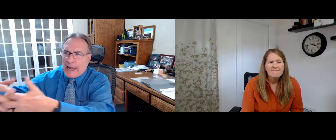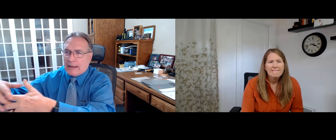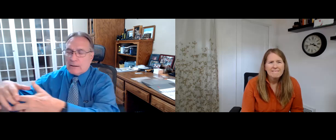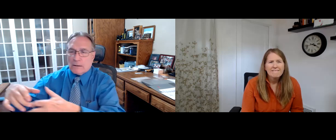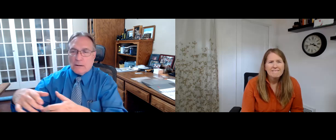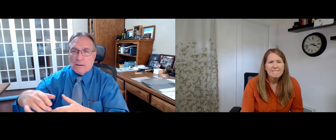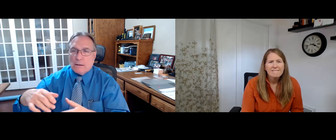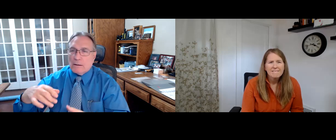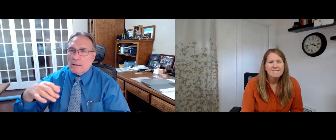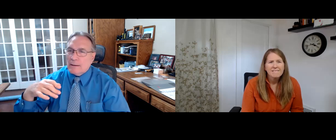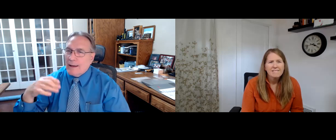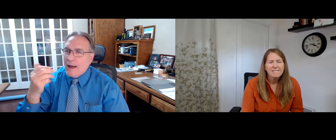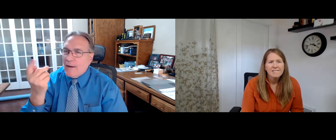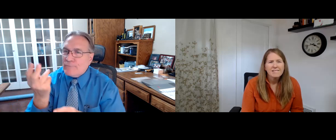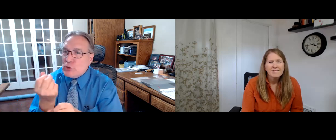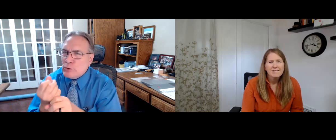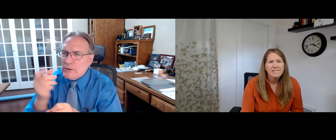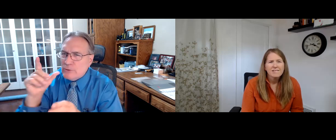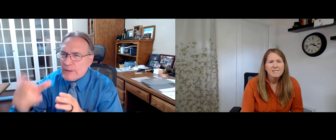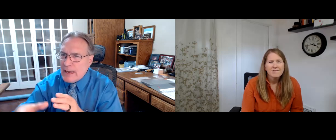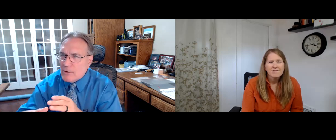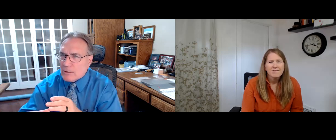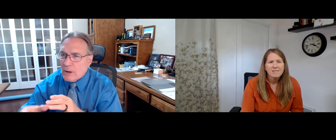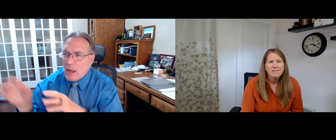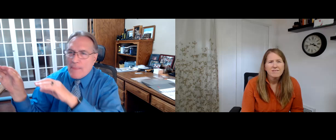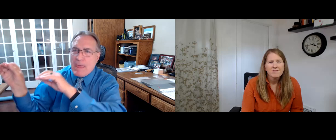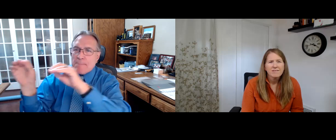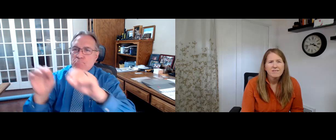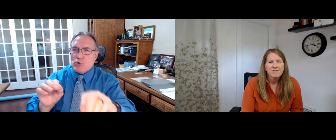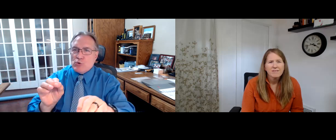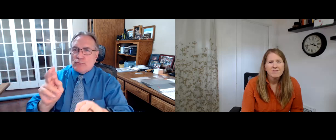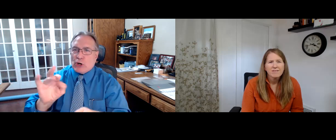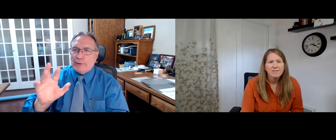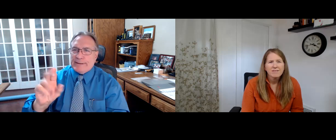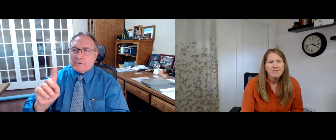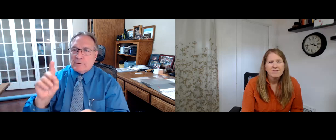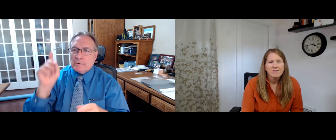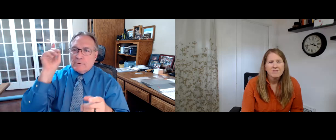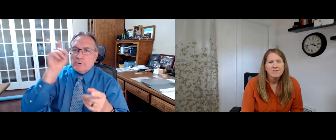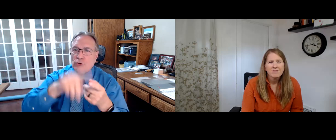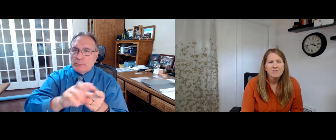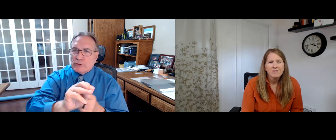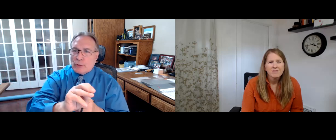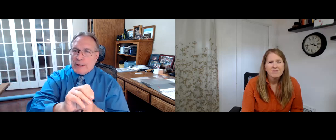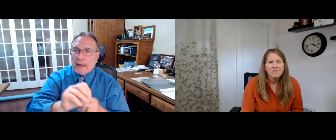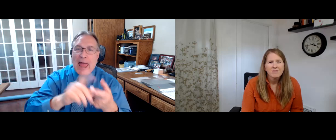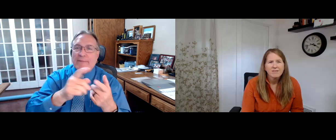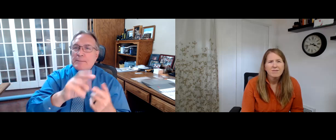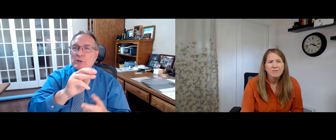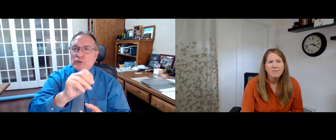coordinate. A few years later, they moved Kirtland to Missouri, and then